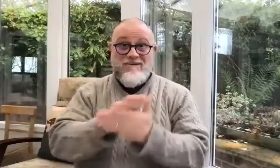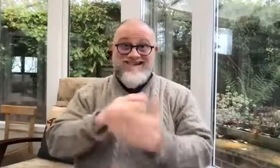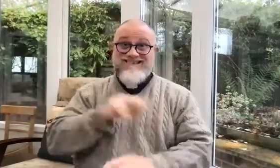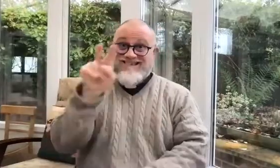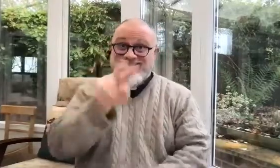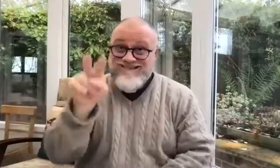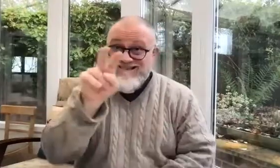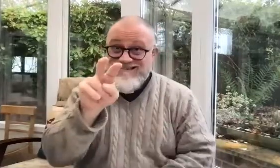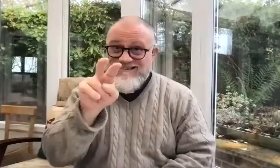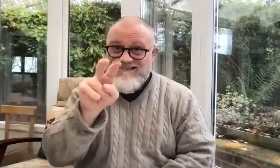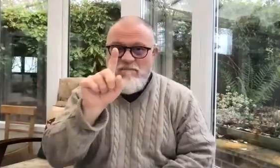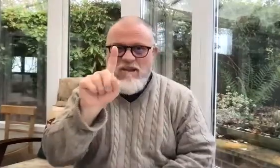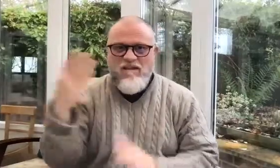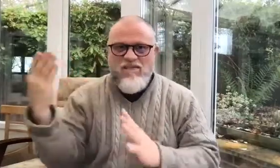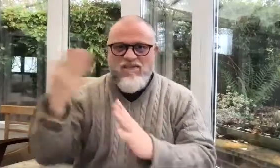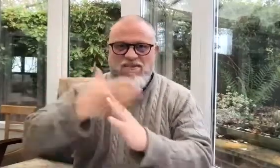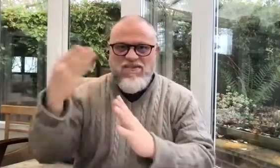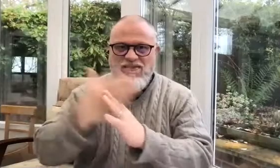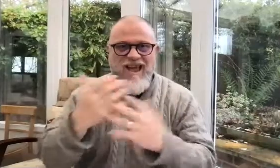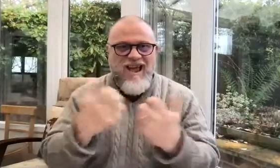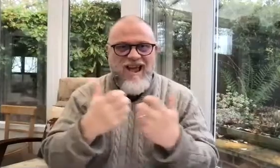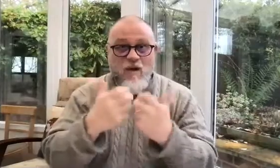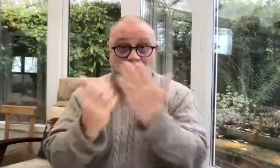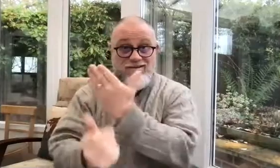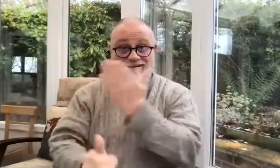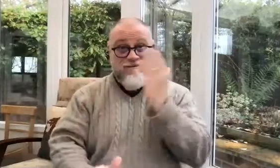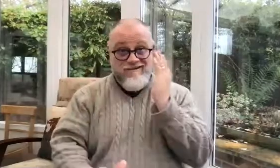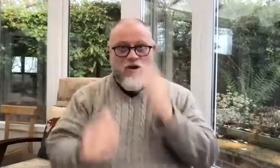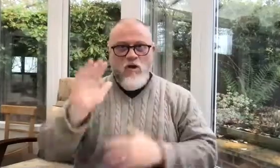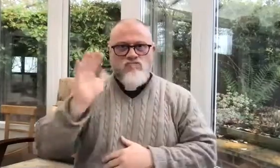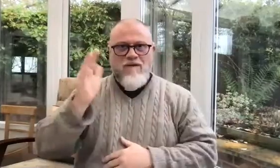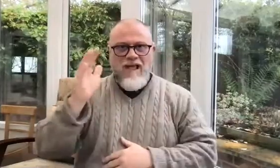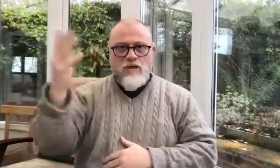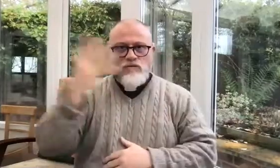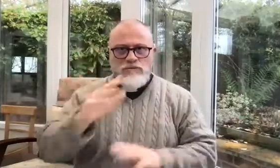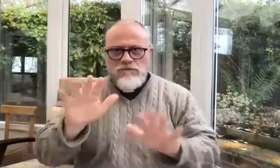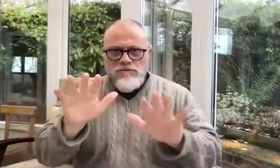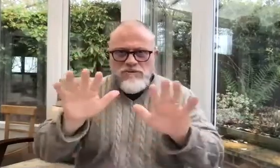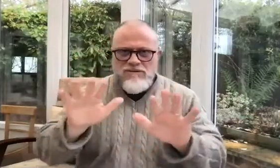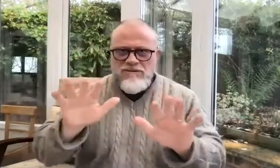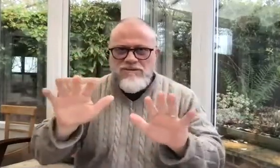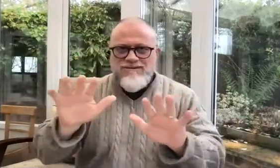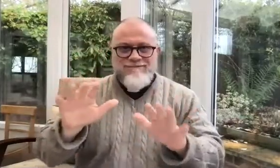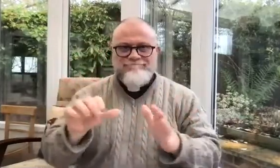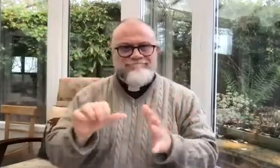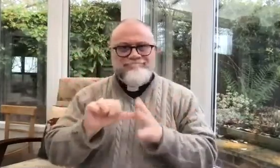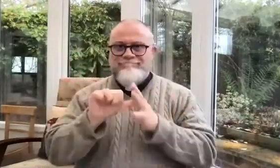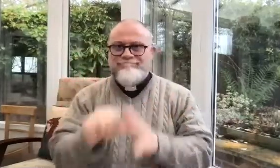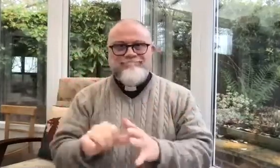And I've seen people with visors, but again, that's been difficult because of the reflection. So I've not been